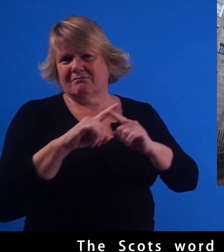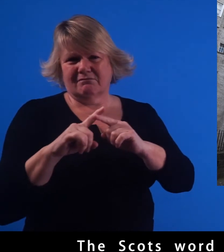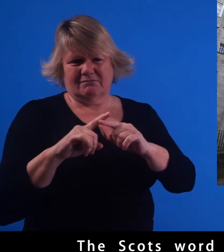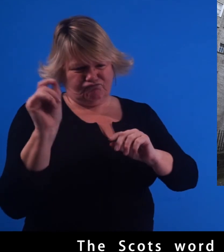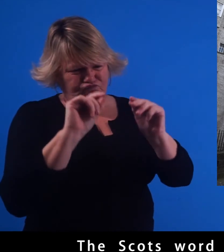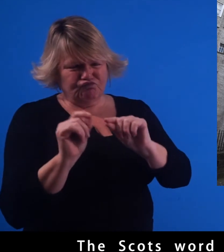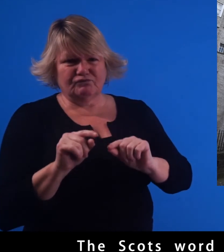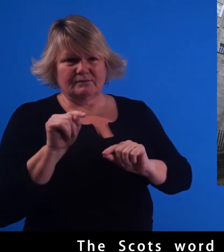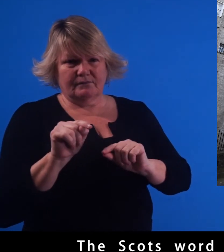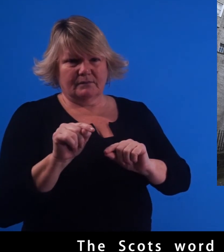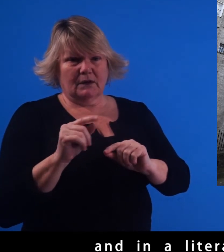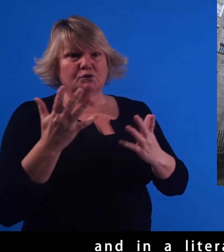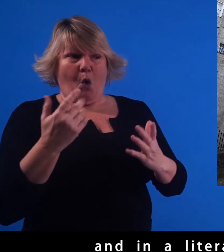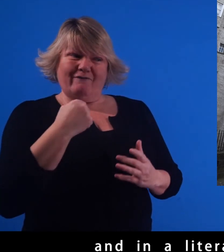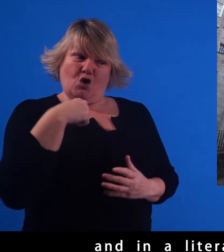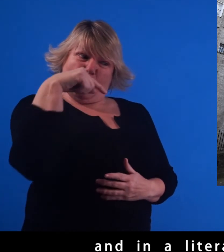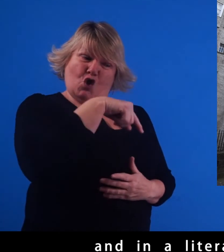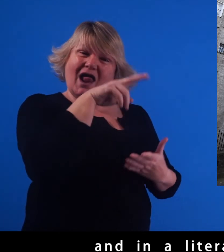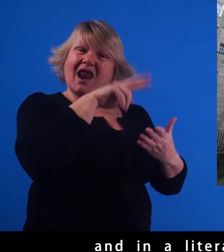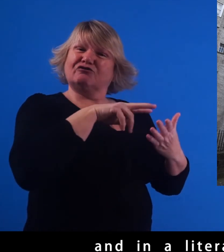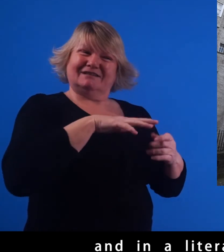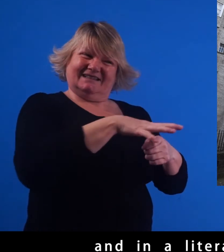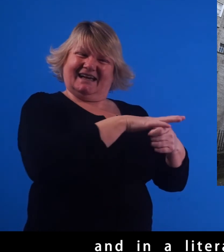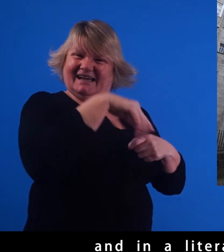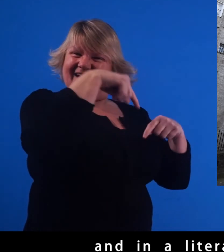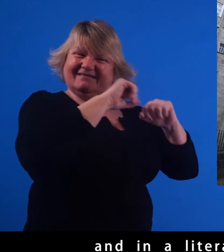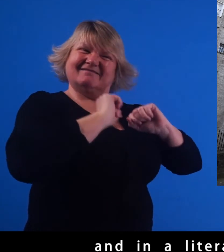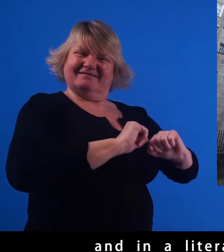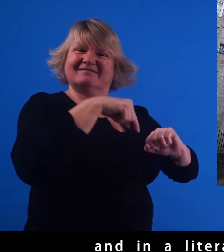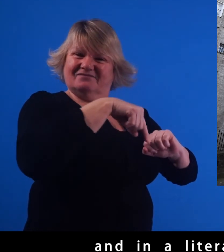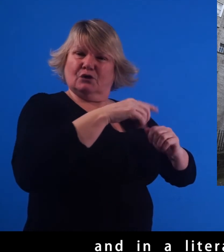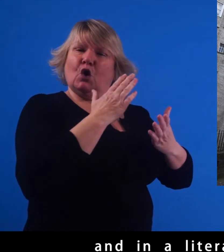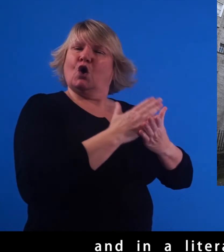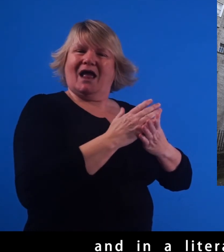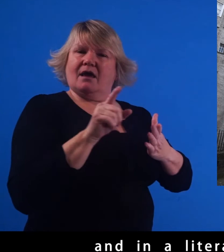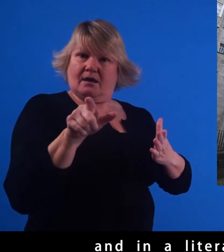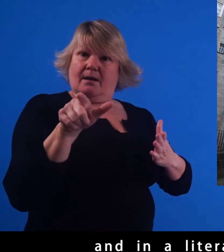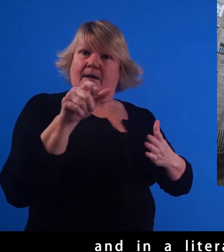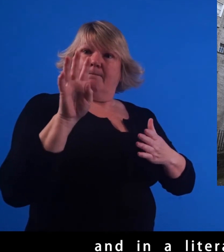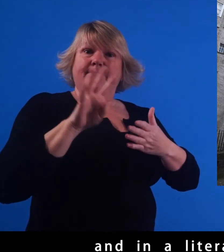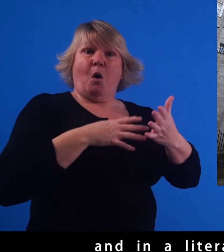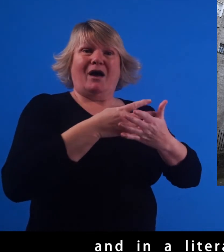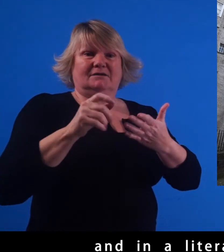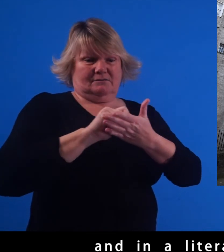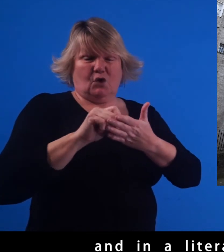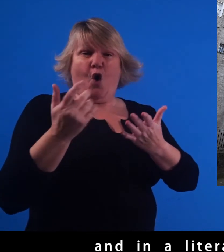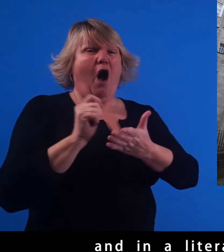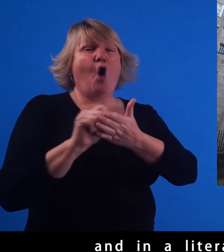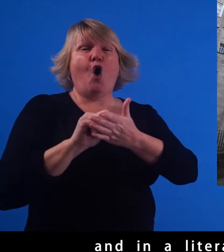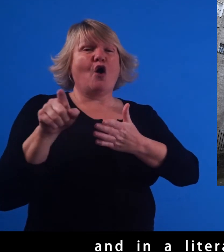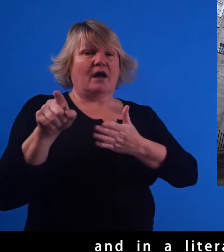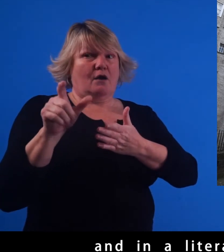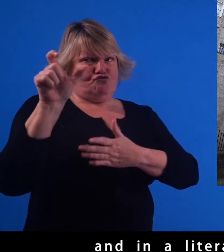prepares, etc. And in the literary context, it is the role of the poet or